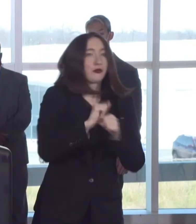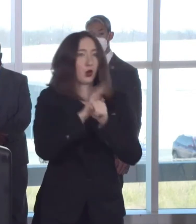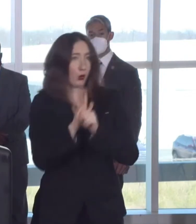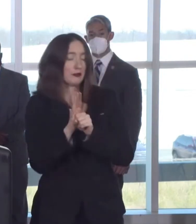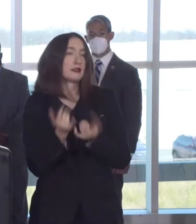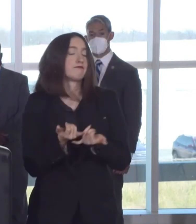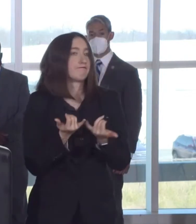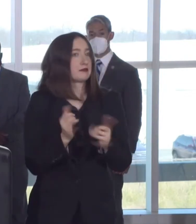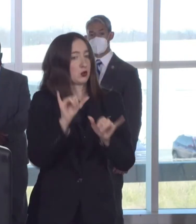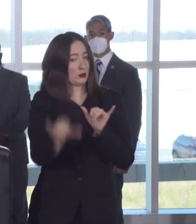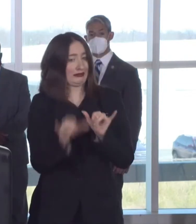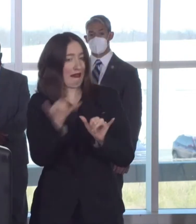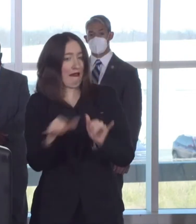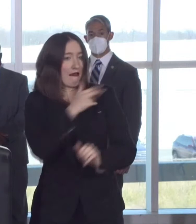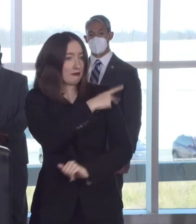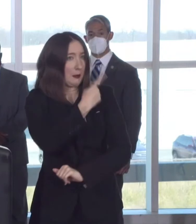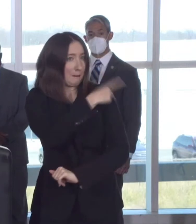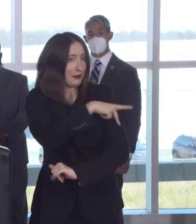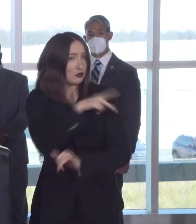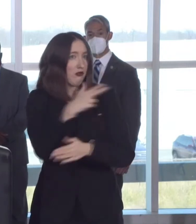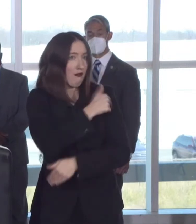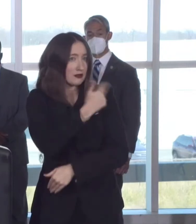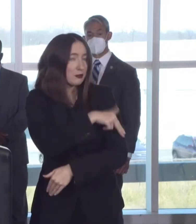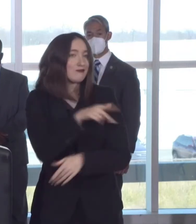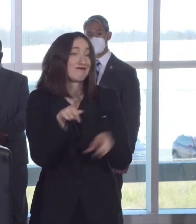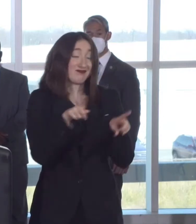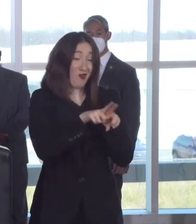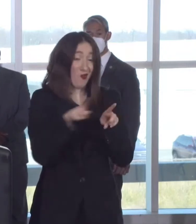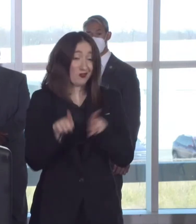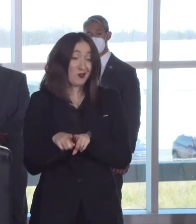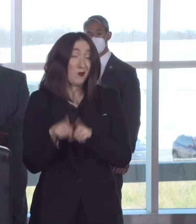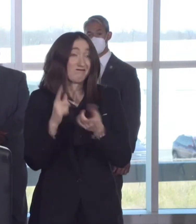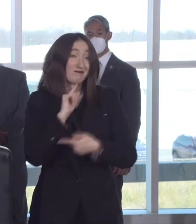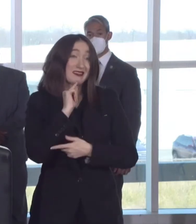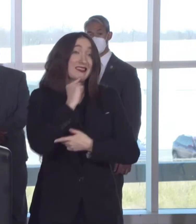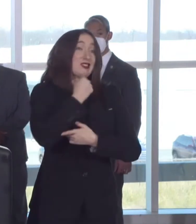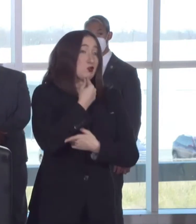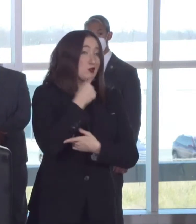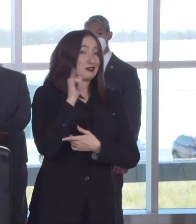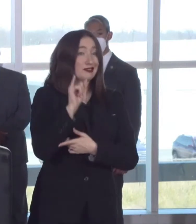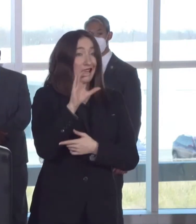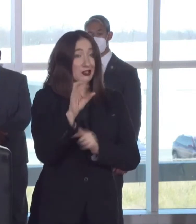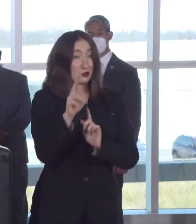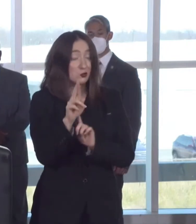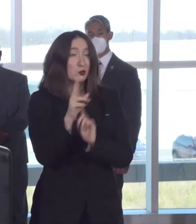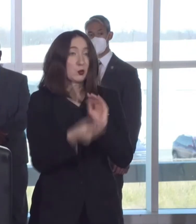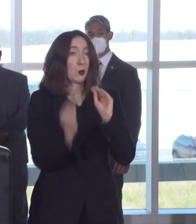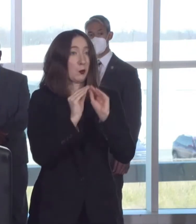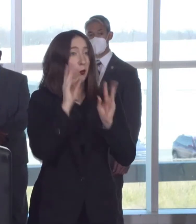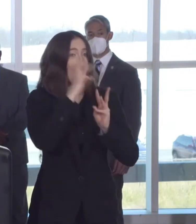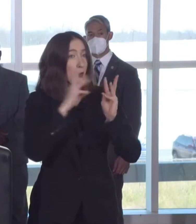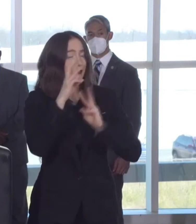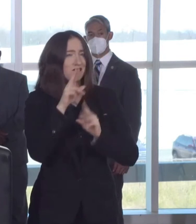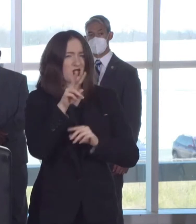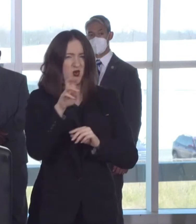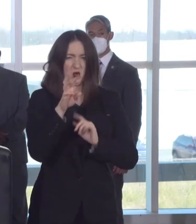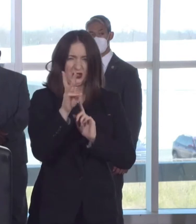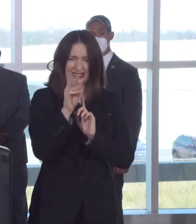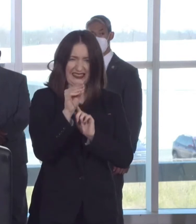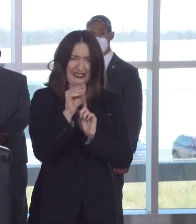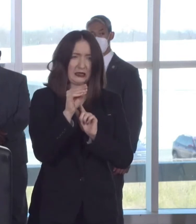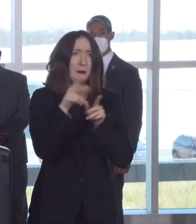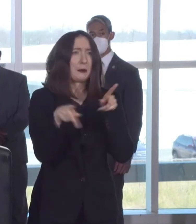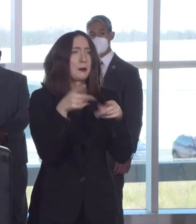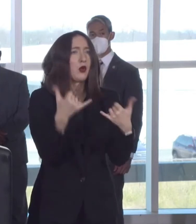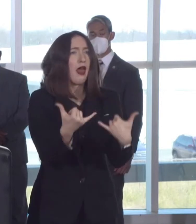ones that you obviously the concern the most about are the ones that end up in ICU, and I think we've got a little over 260 people in intensive